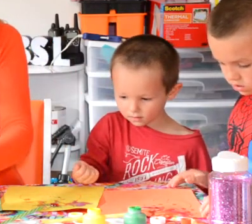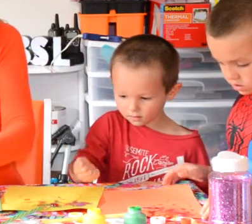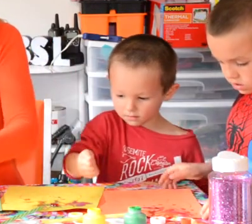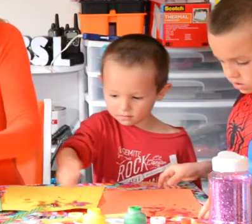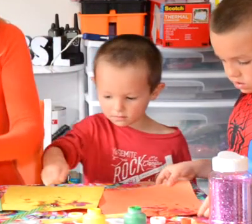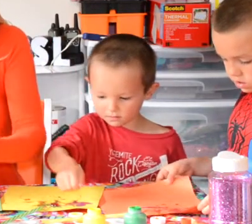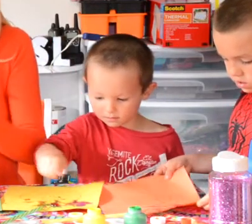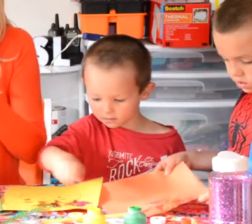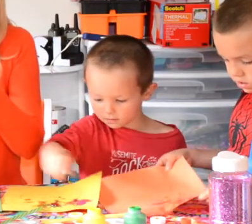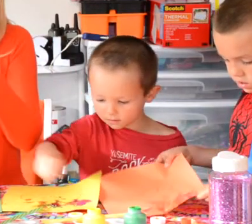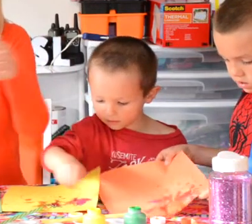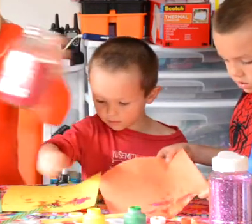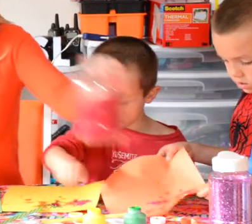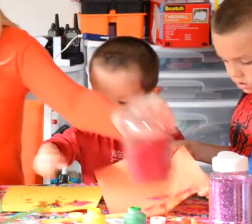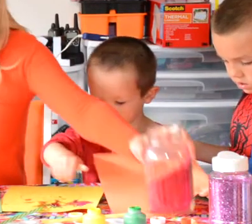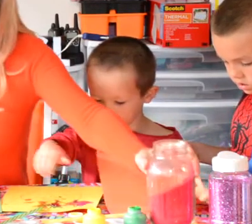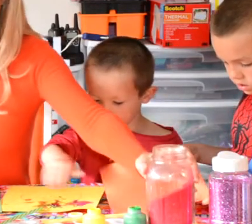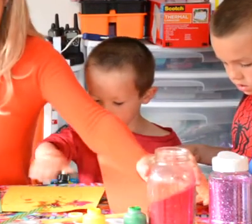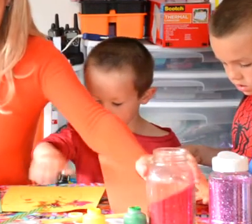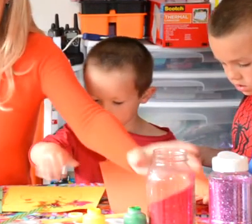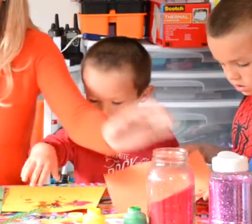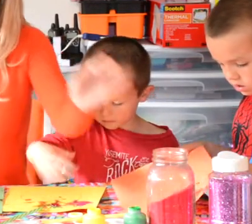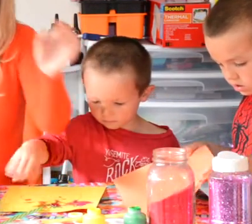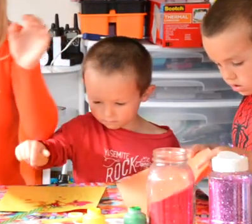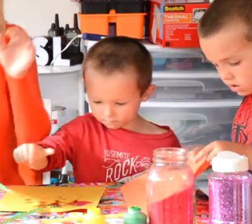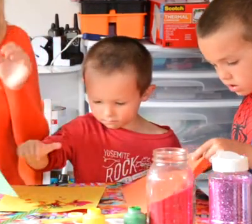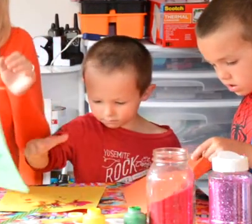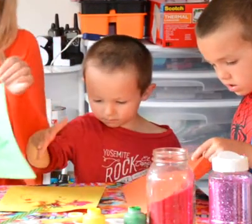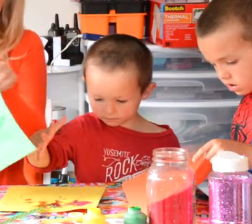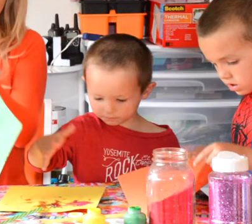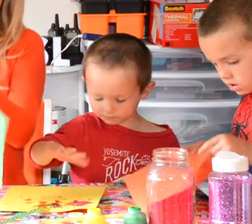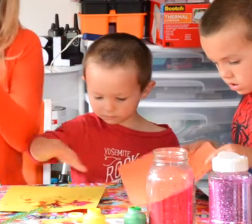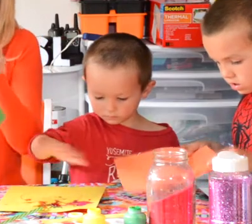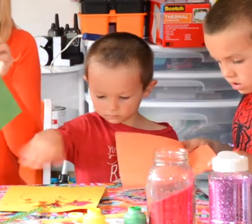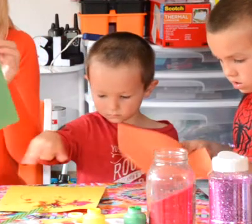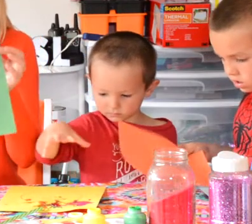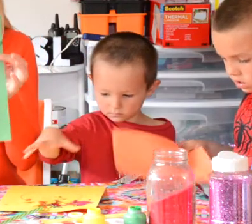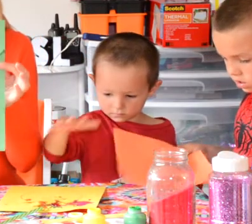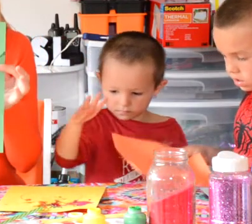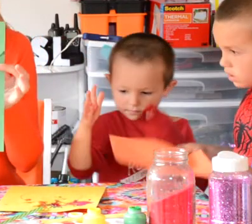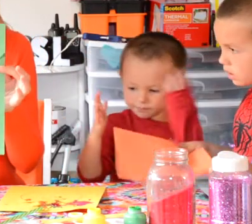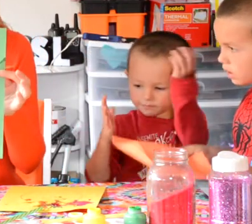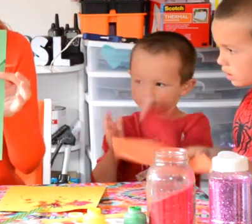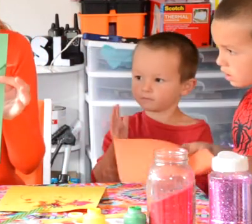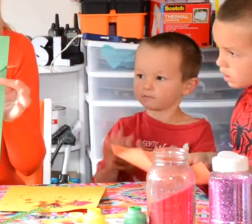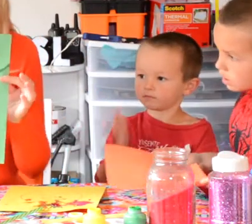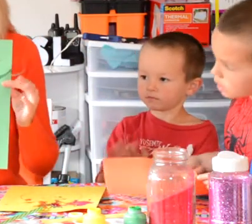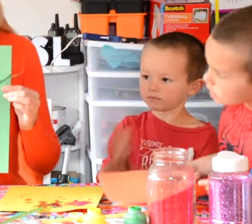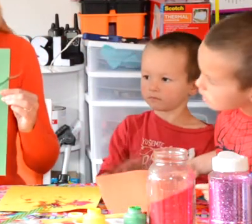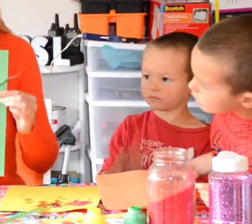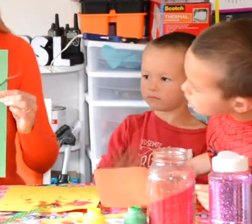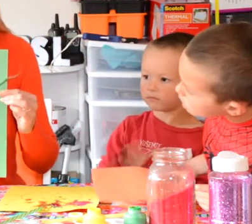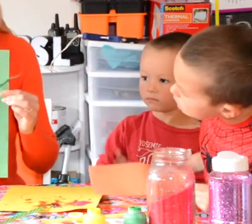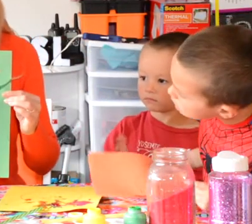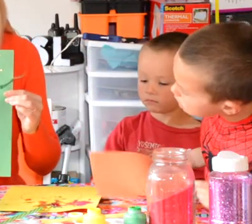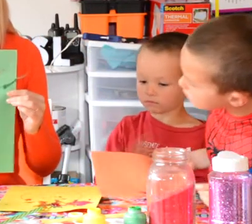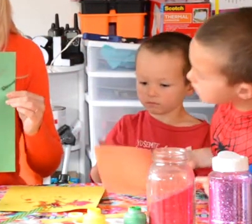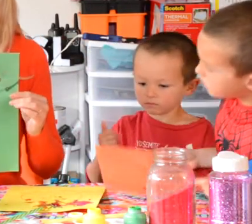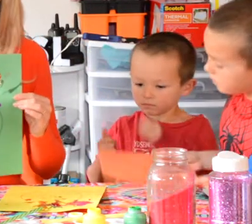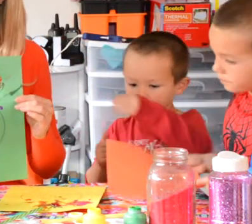Like that. Okay, so in the end, you're going to end up with some pretty crazy hairdos. I should have put a gem on